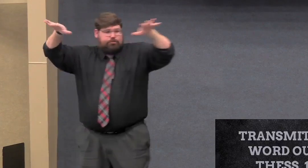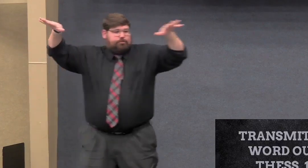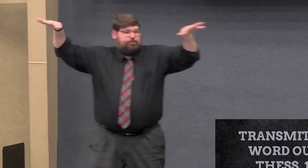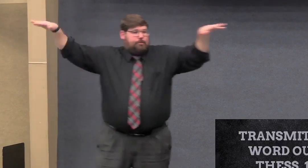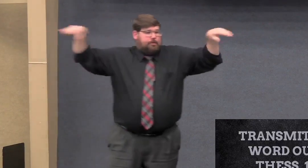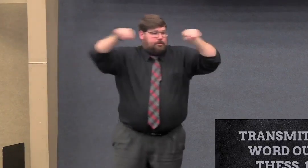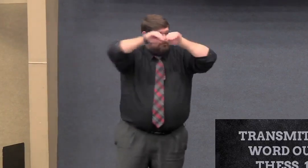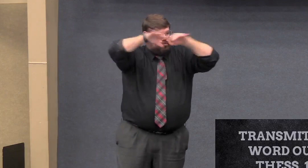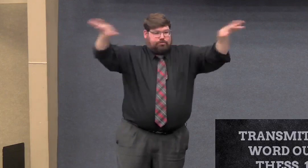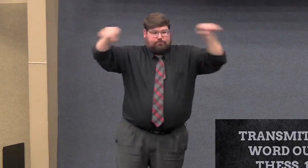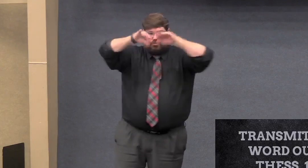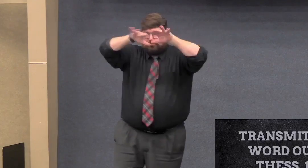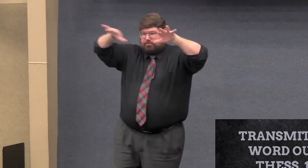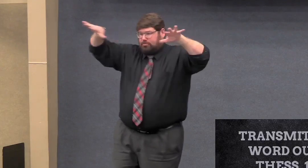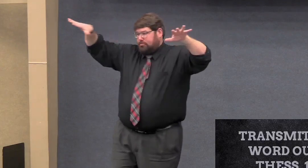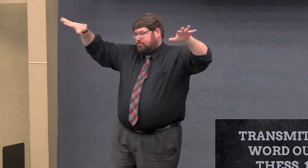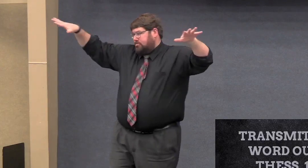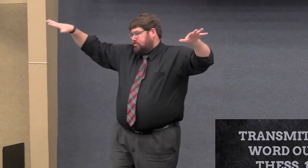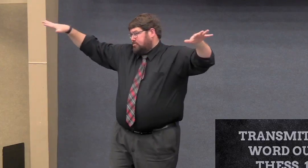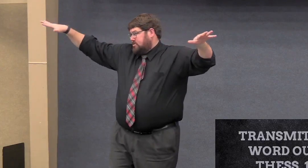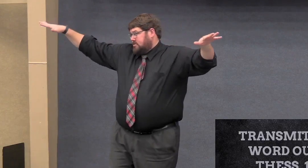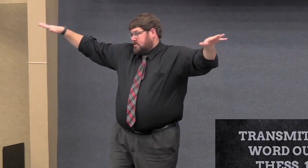it just emits that signal. It constantly goes out.